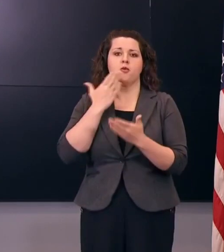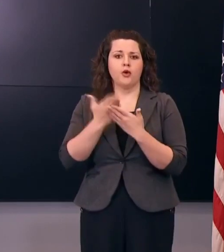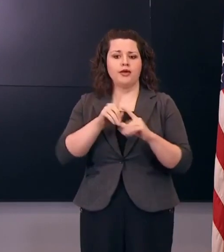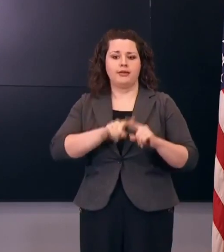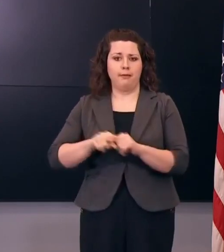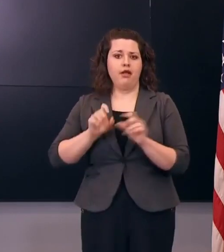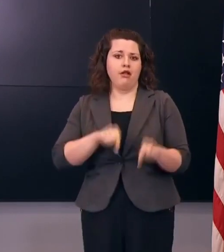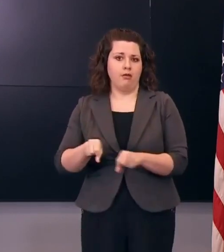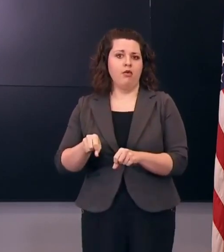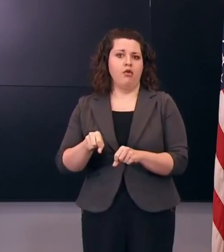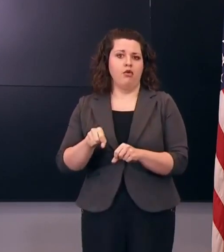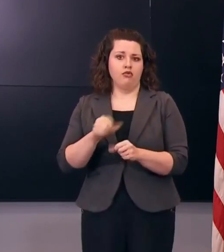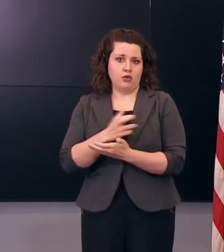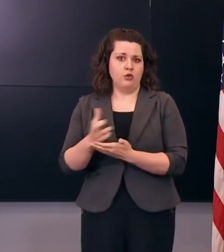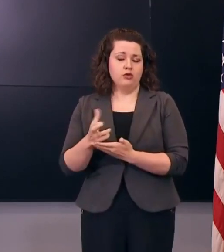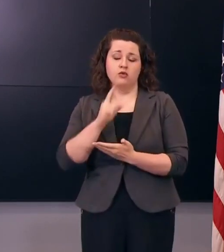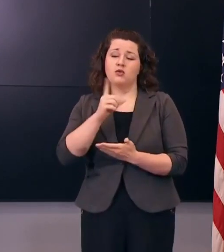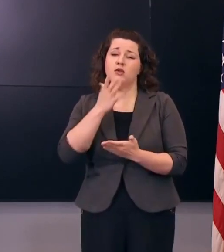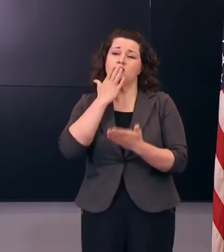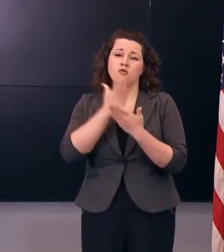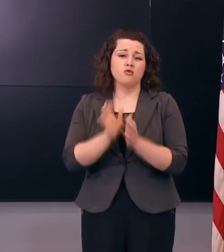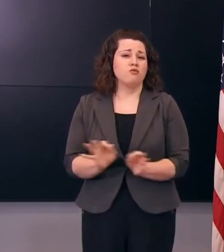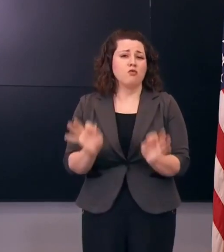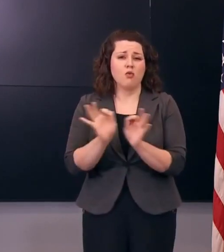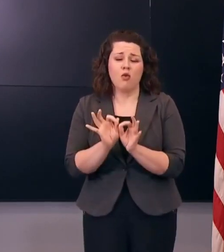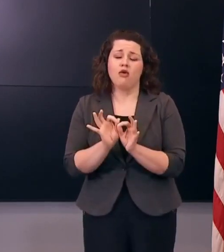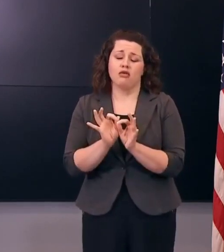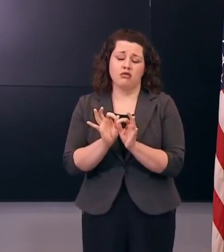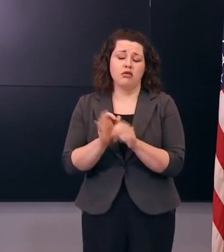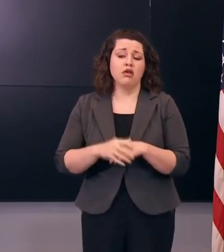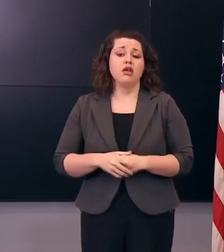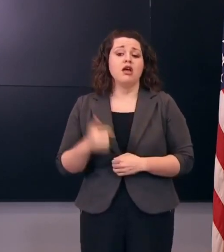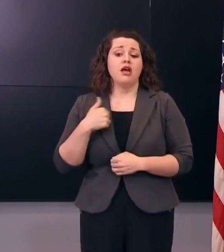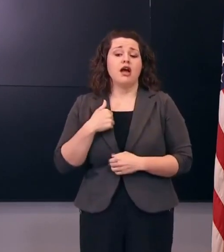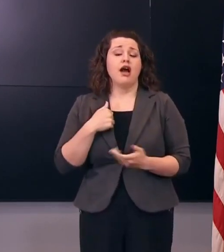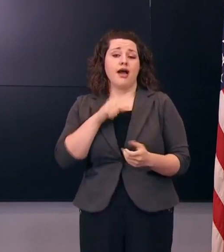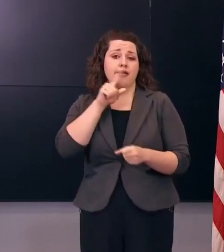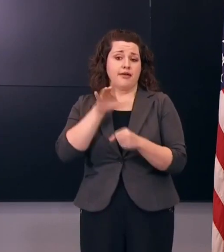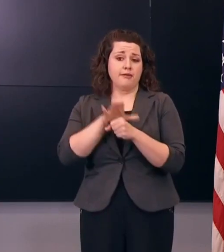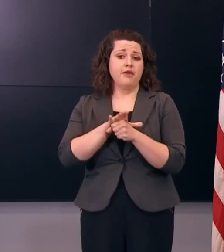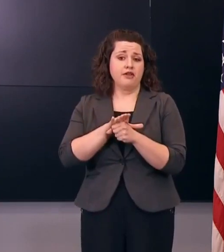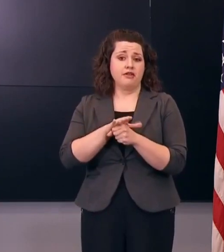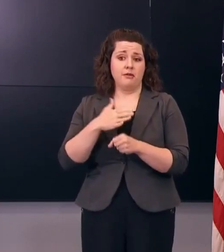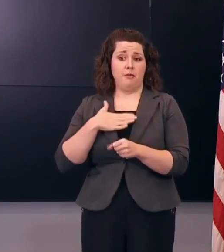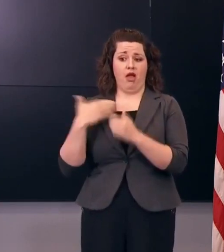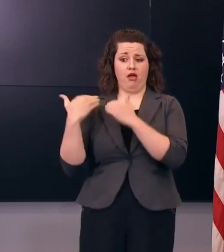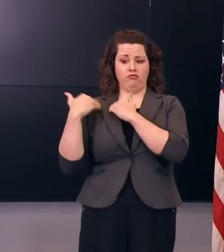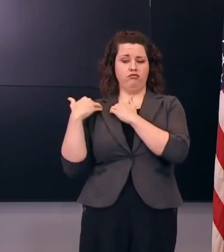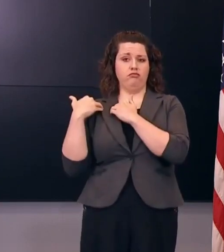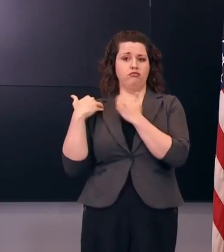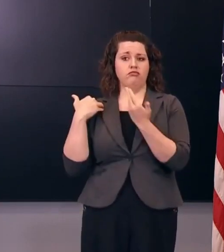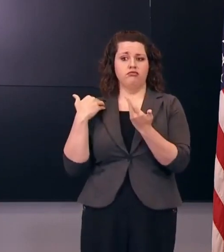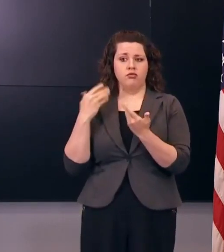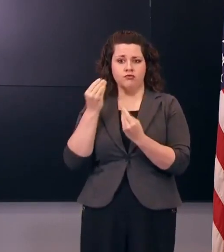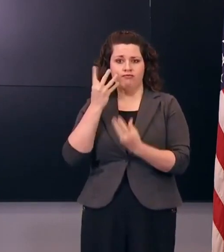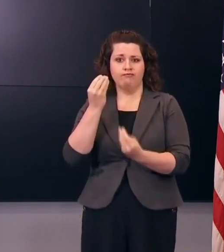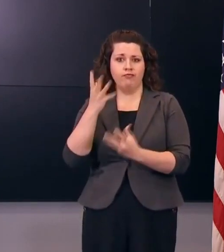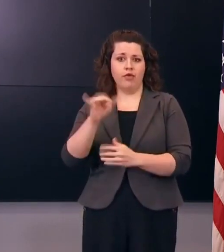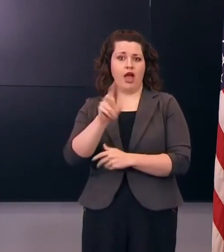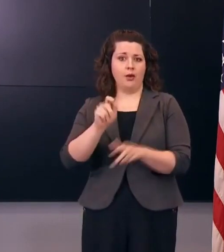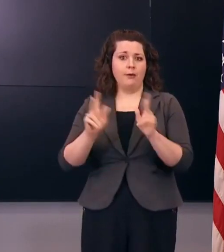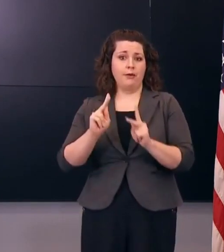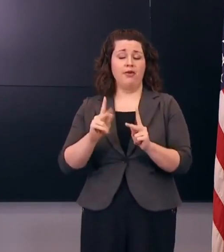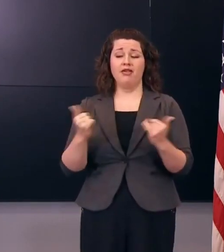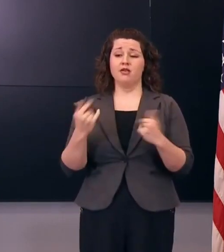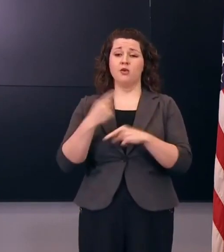reliable sources is so important during these times. I made a commitment to do my part to keep Iowans informed, and